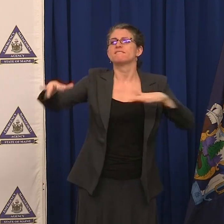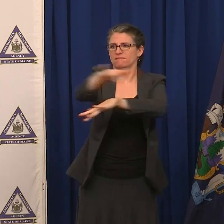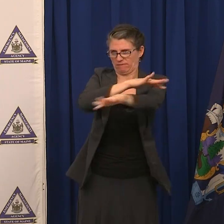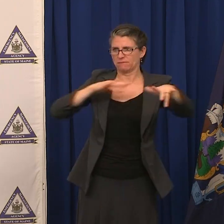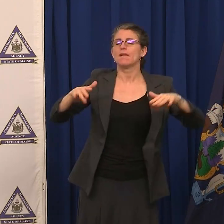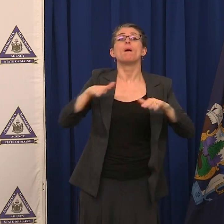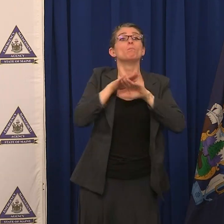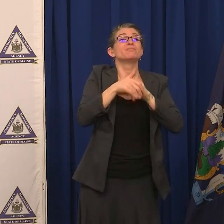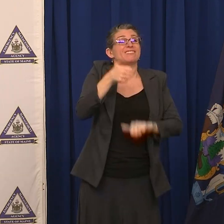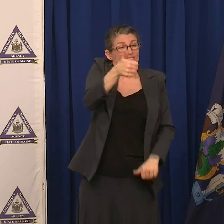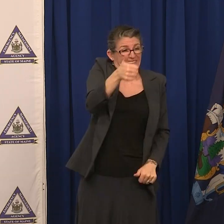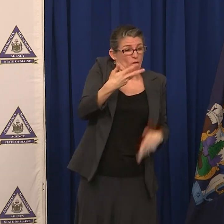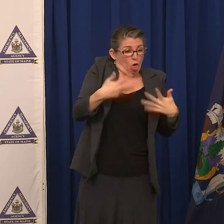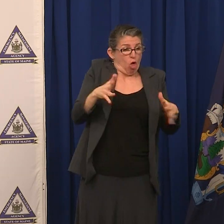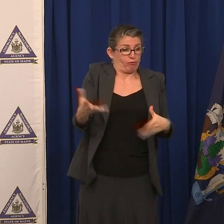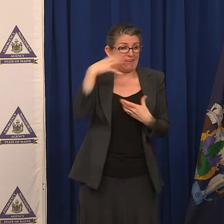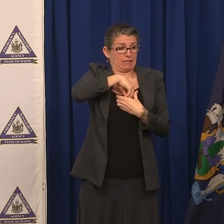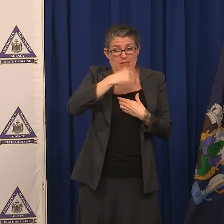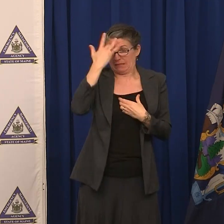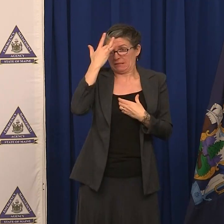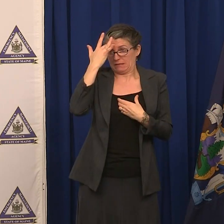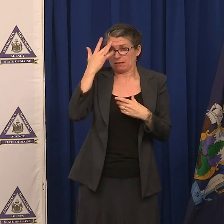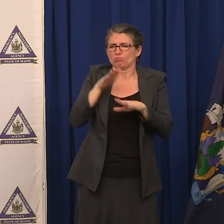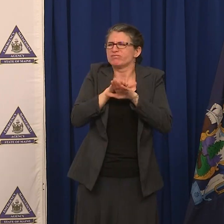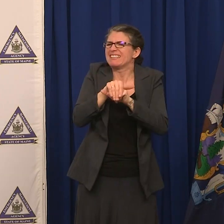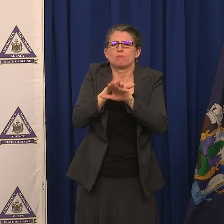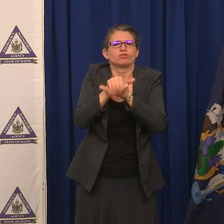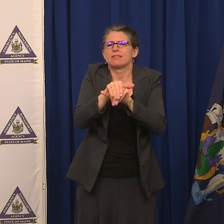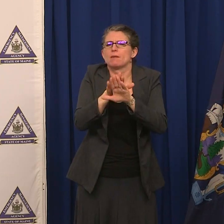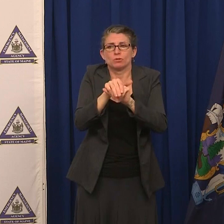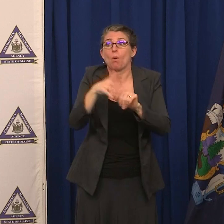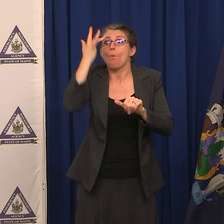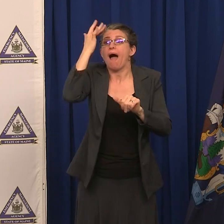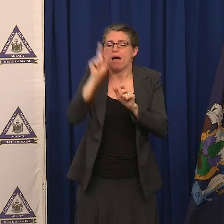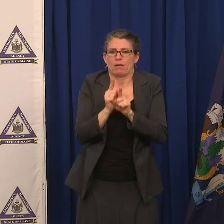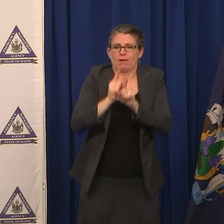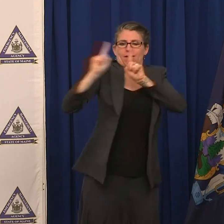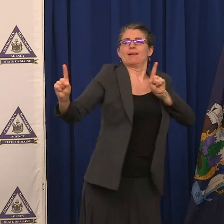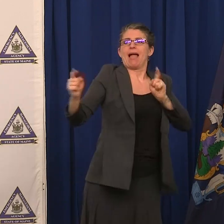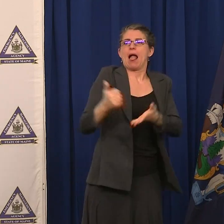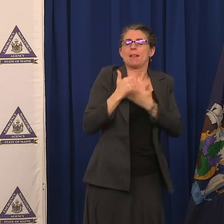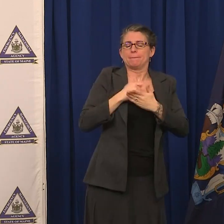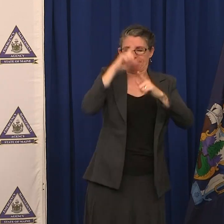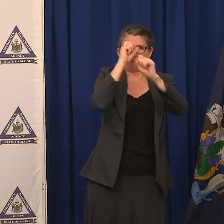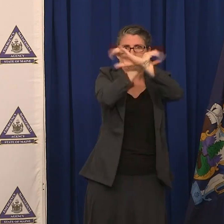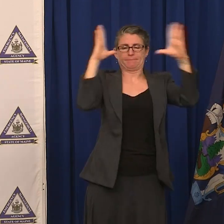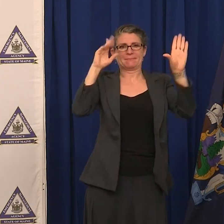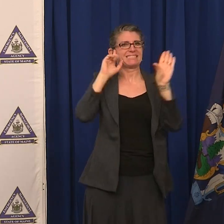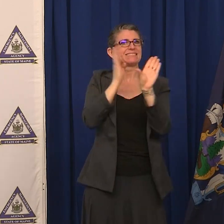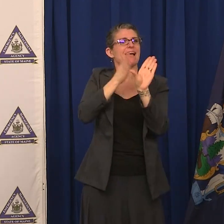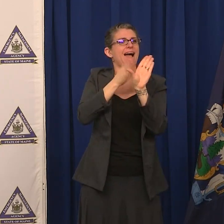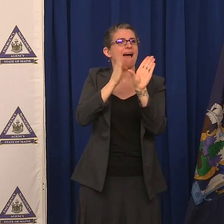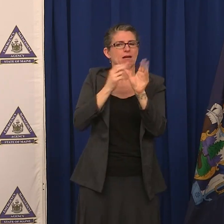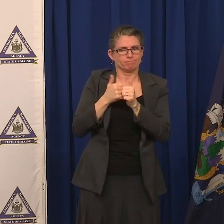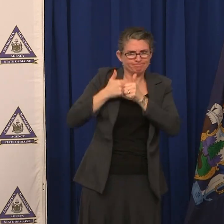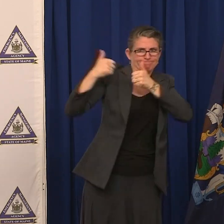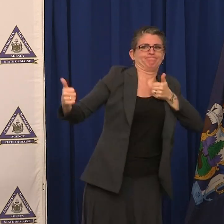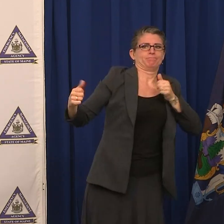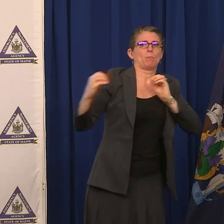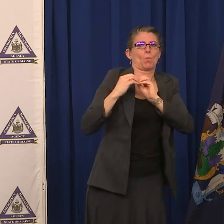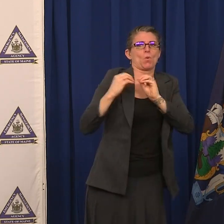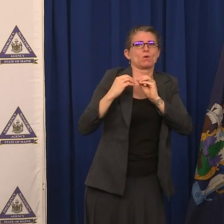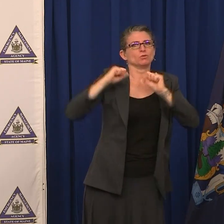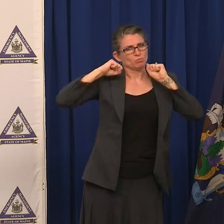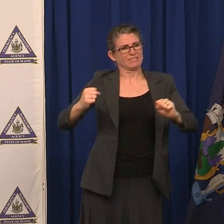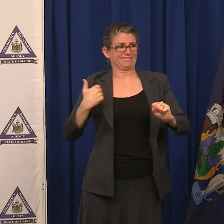the possibility that COVID-19 is already in your county. I'm going to go back to the room. Yep. You mentioned that